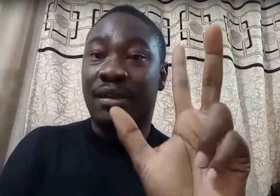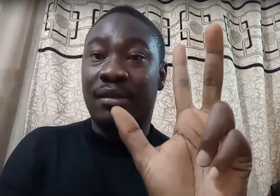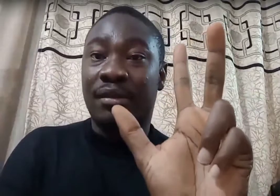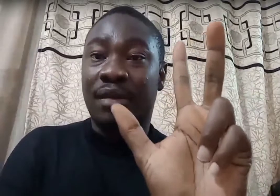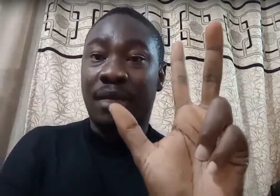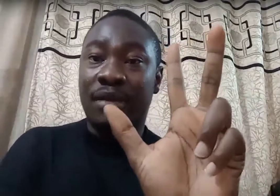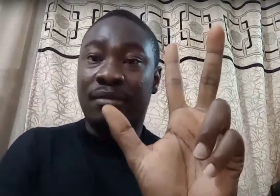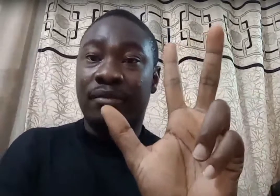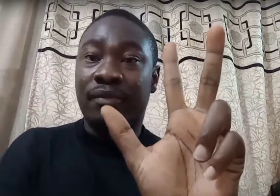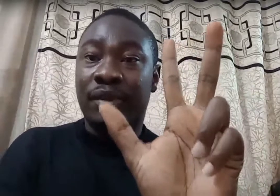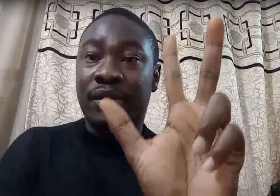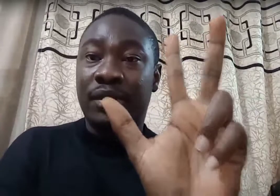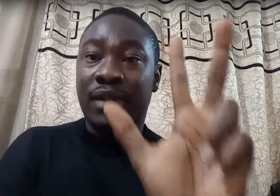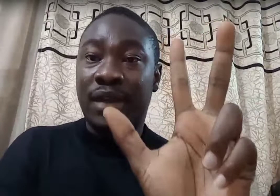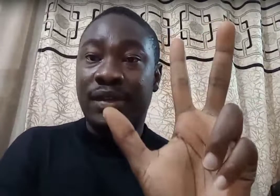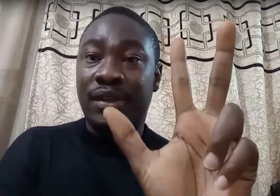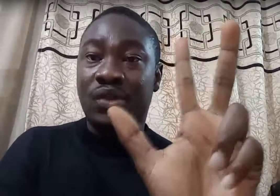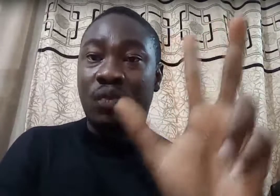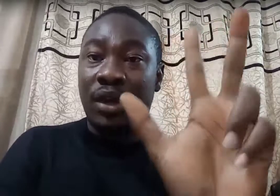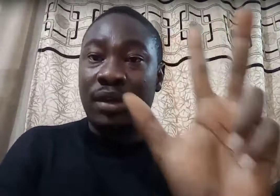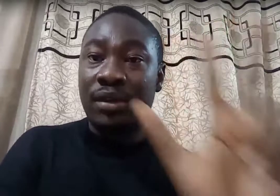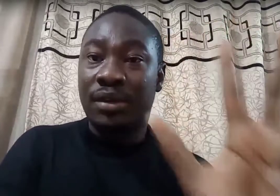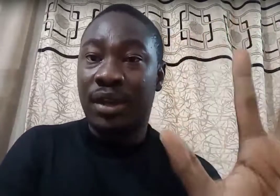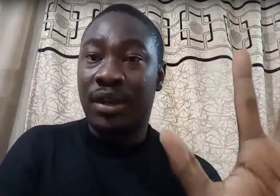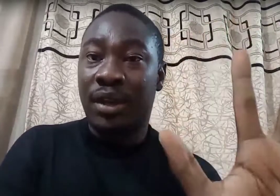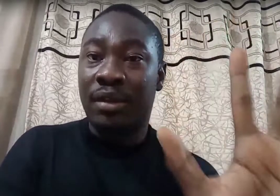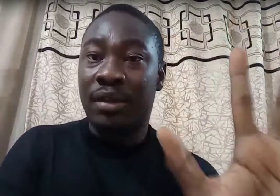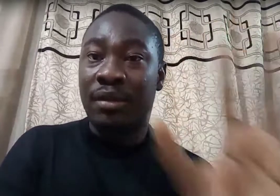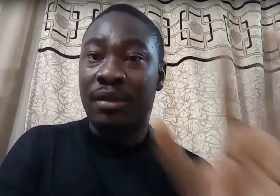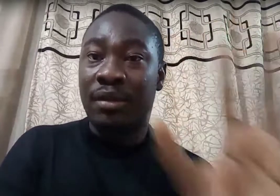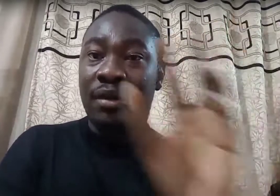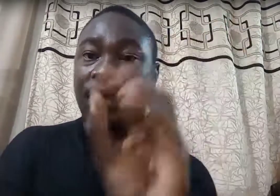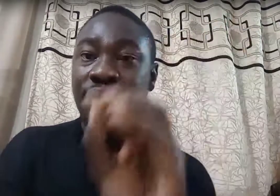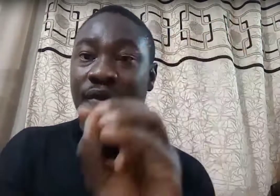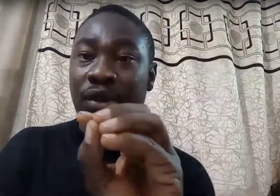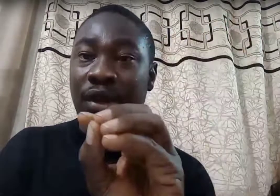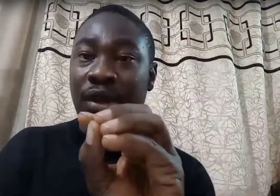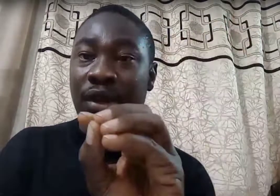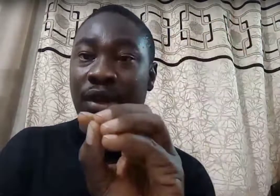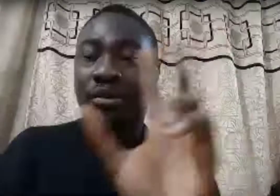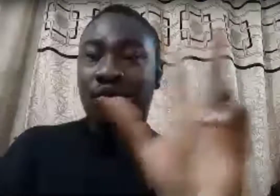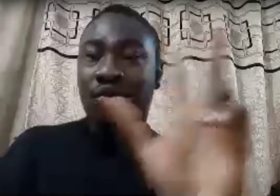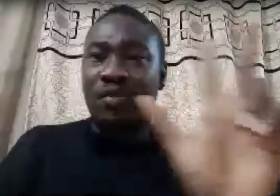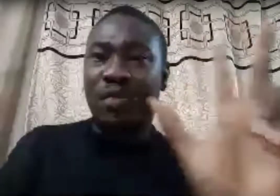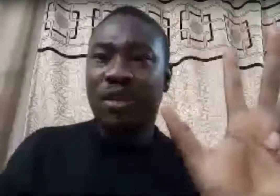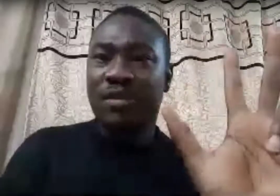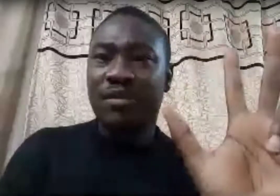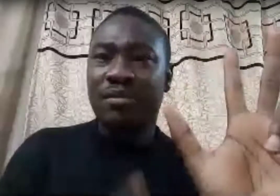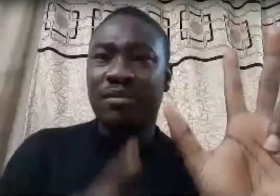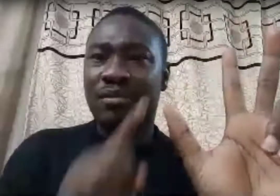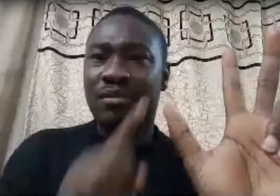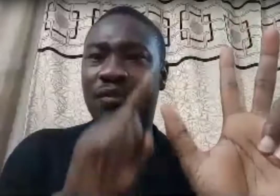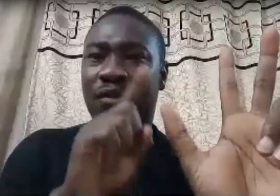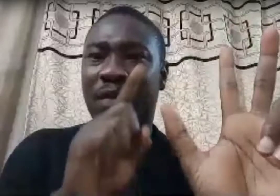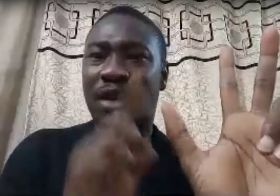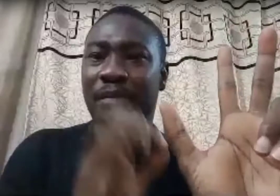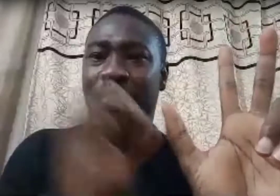30 this way, 3 here, and 0 here. Just make it form like a picture in the air.